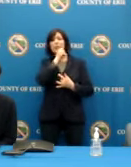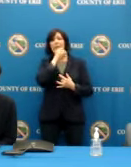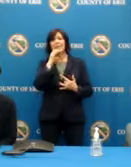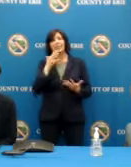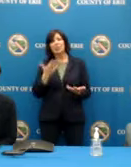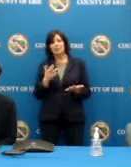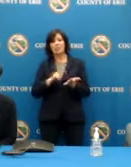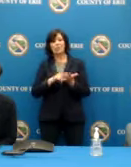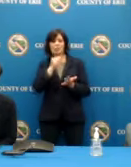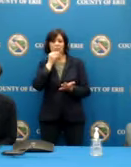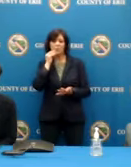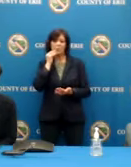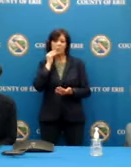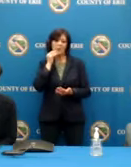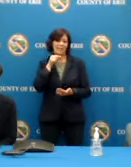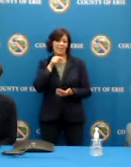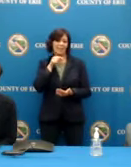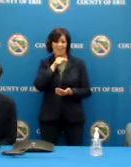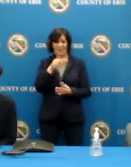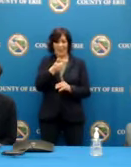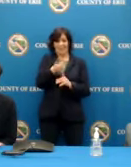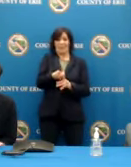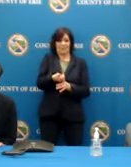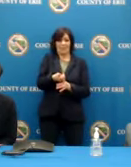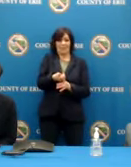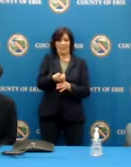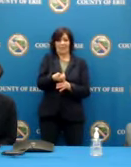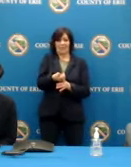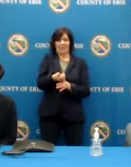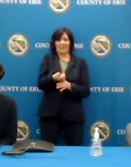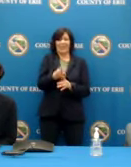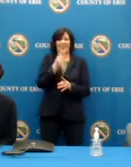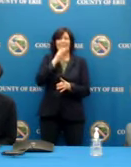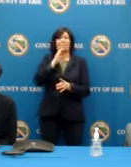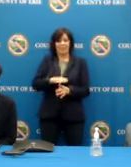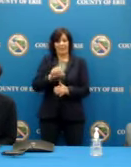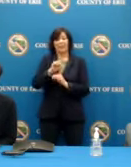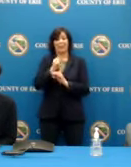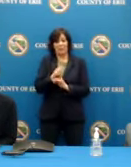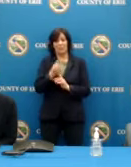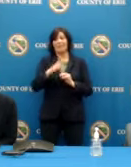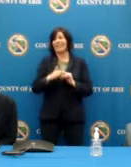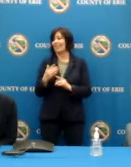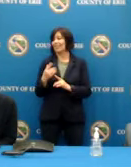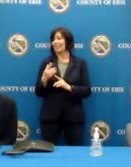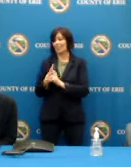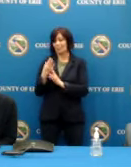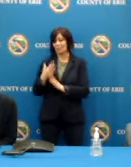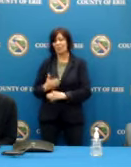nursing home because they themselves are in a worse situation than the average adult.